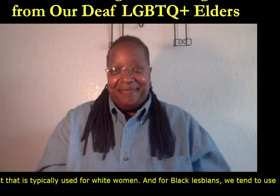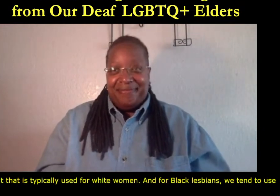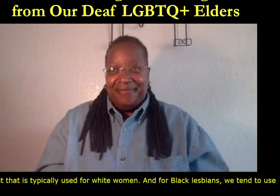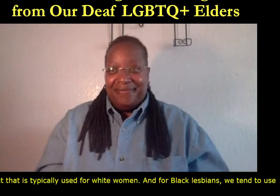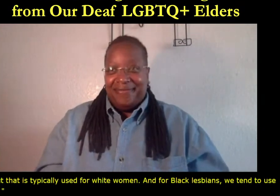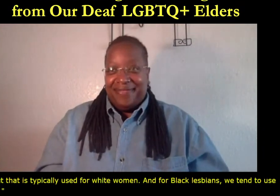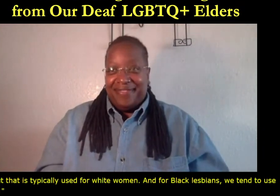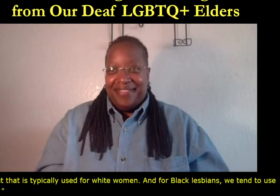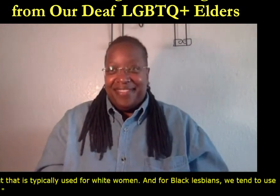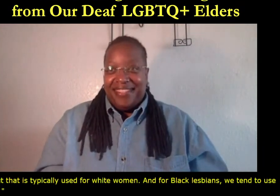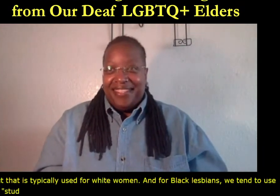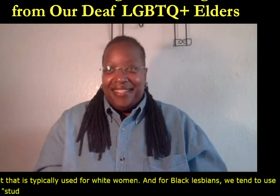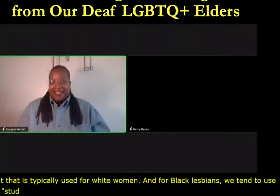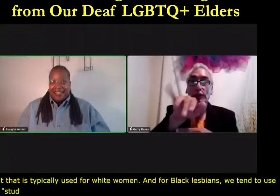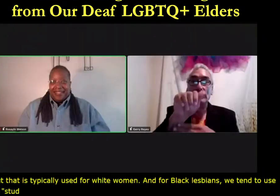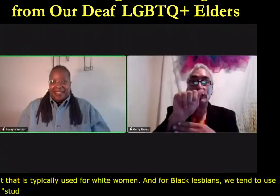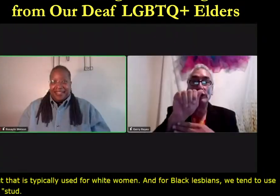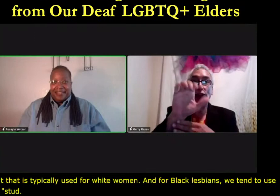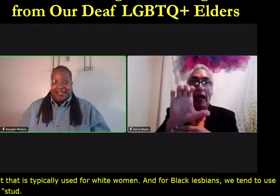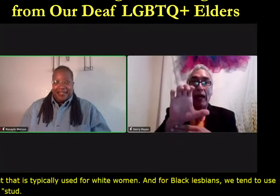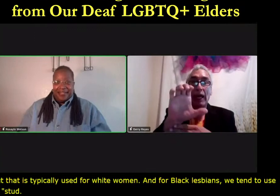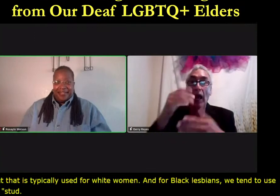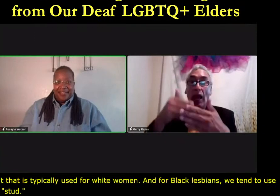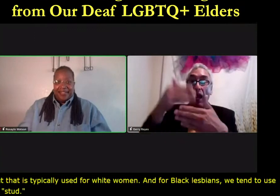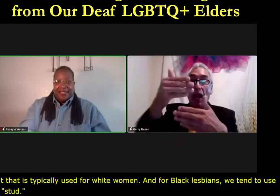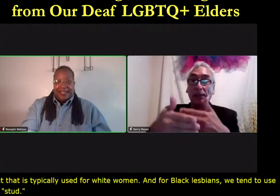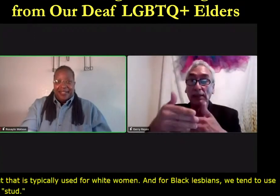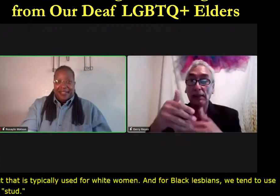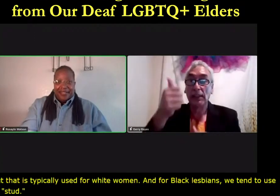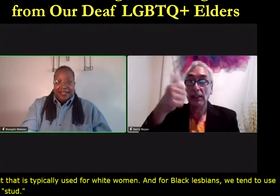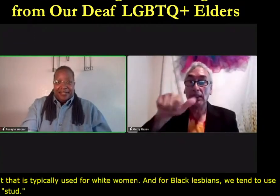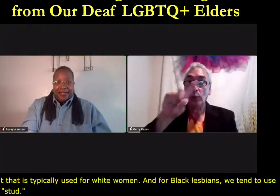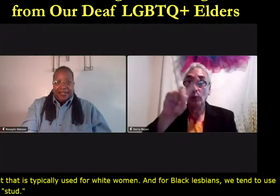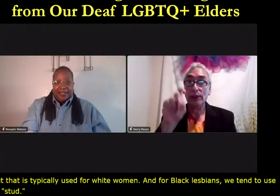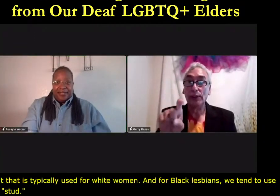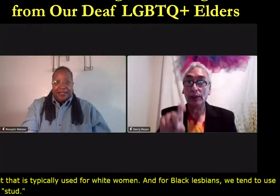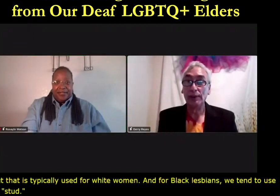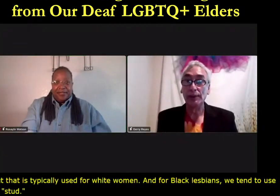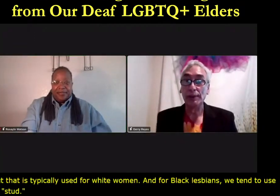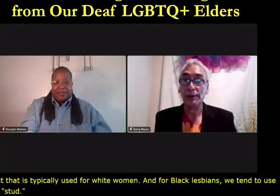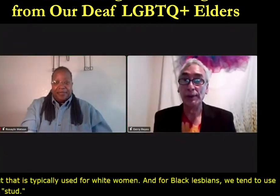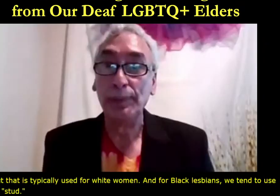interesting interesting okay um jack what's our next question